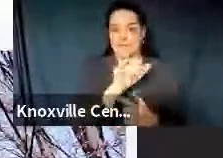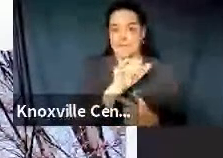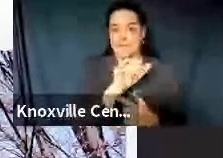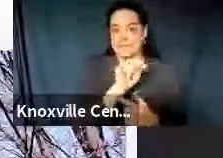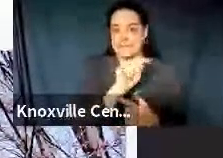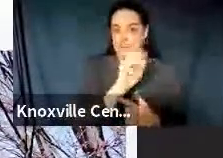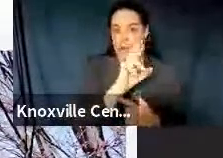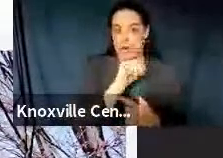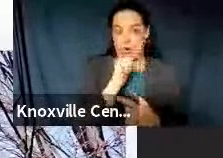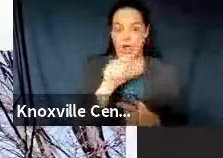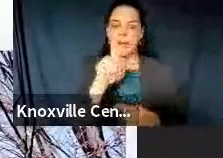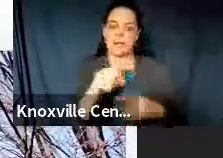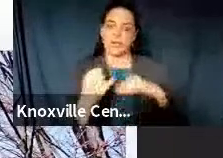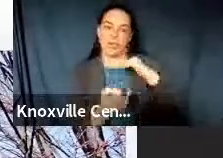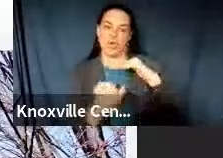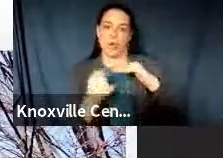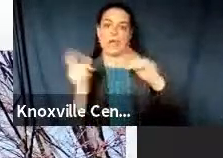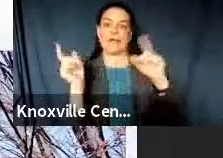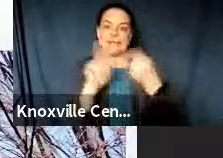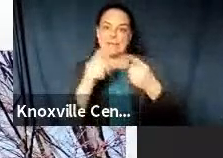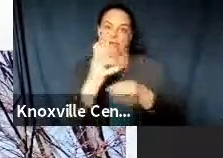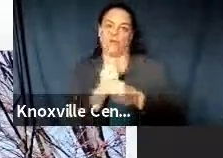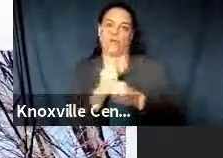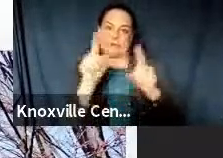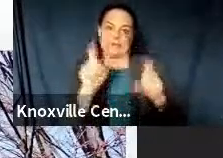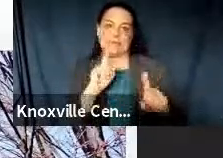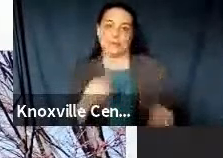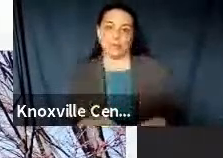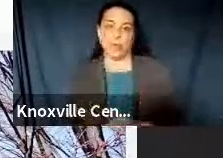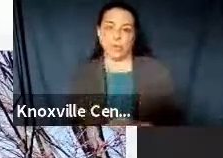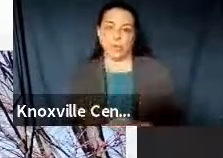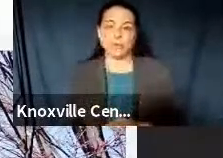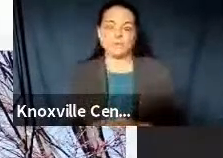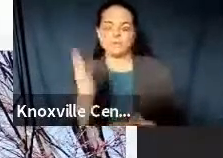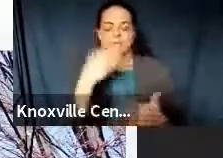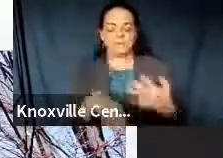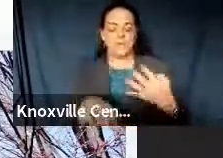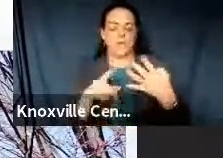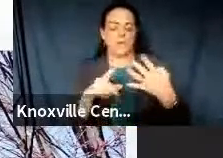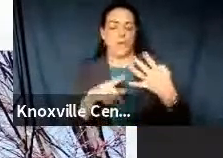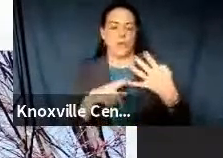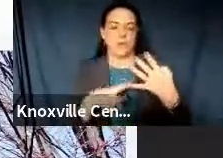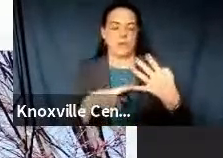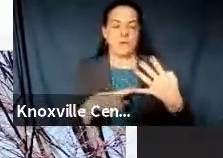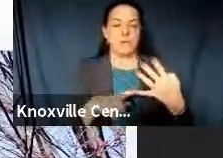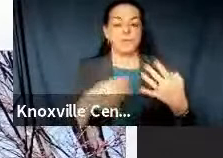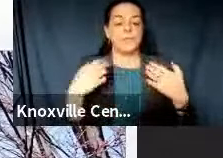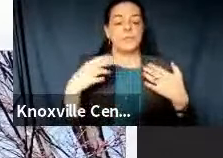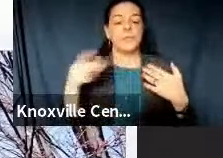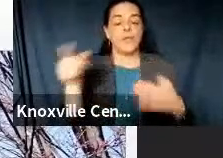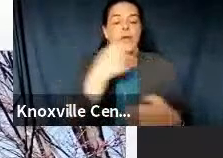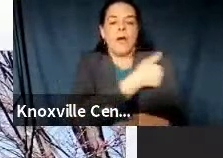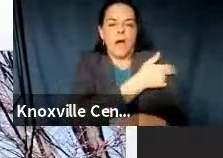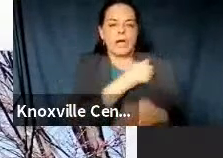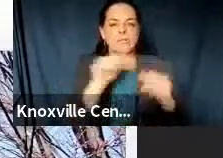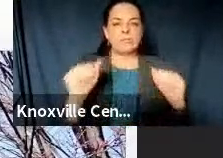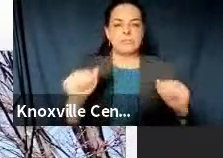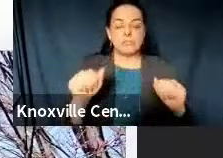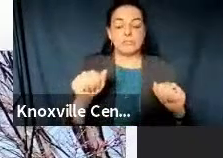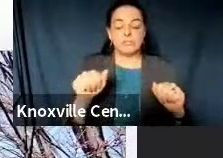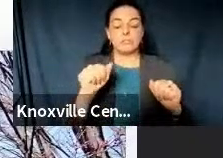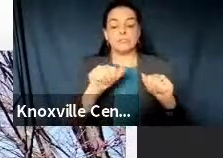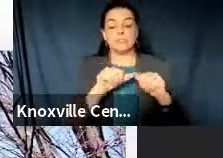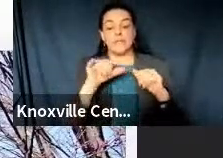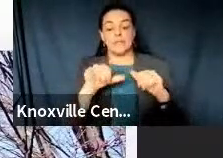to quarantine until you get your test results. Our fourth benchmark, healthcare system capabilities remain within current